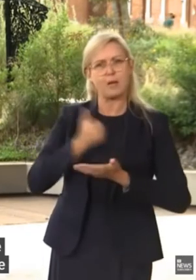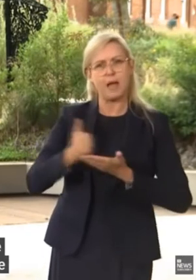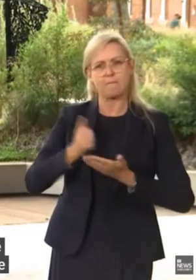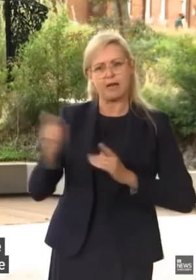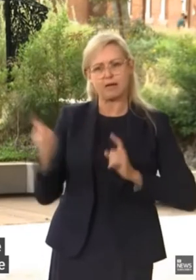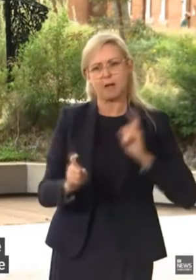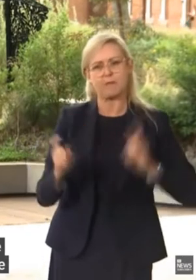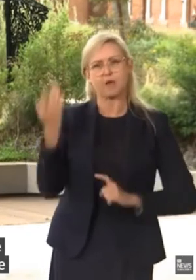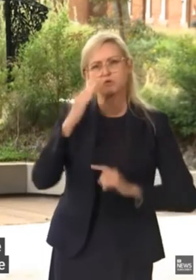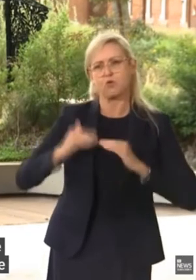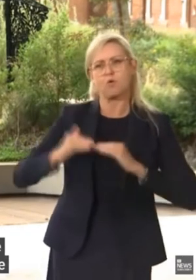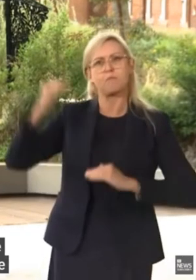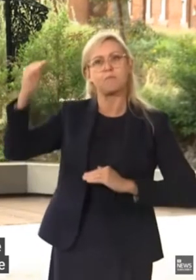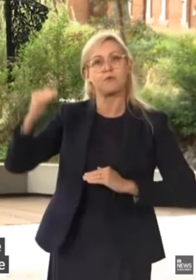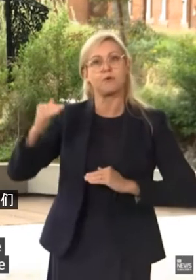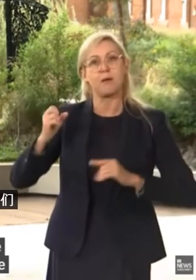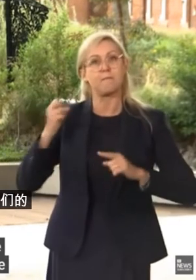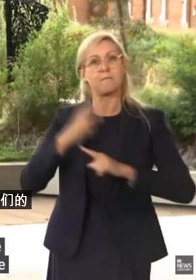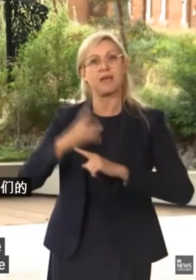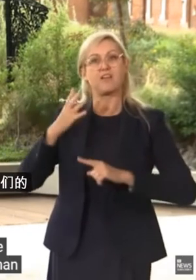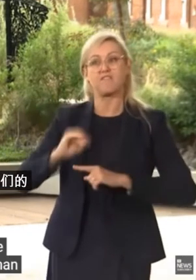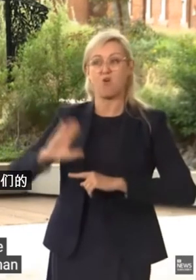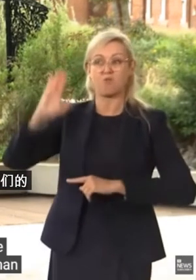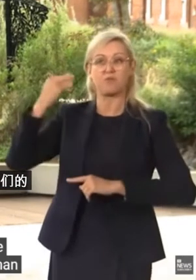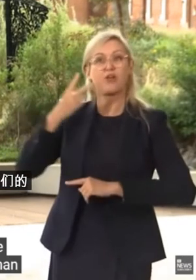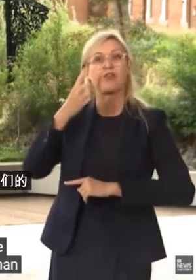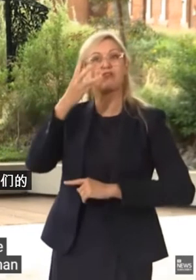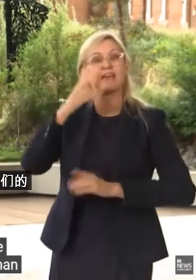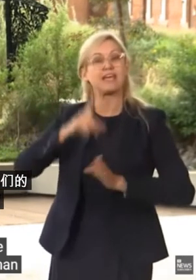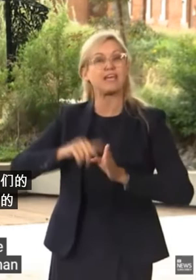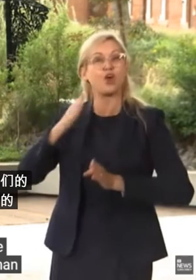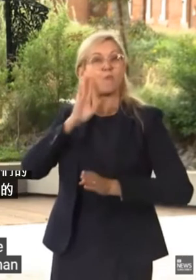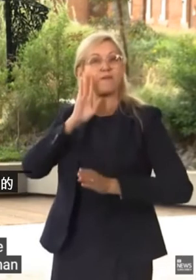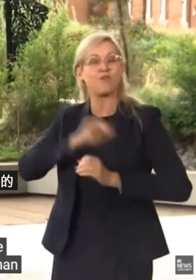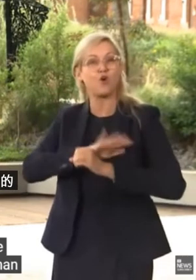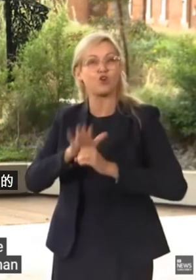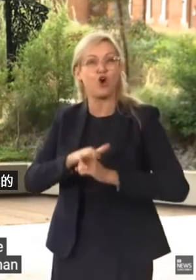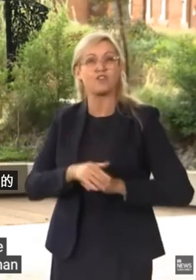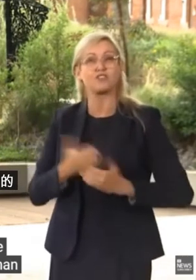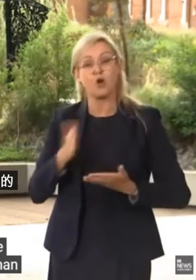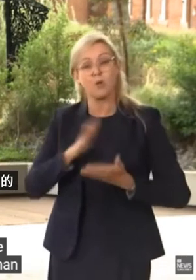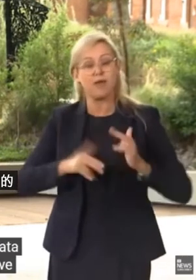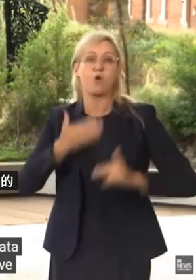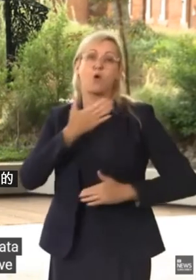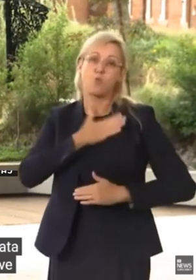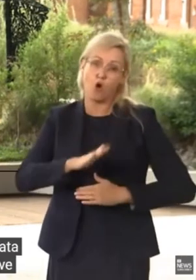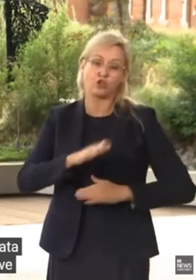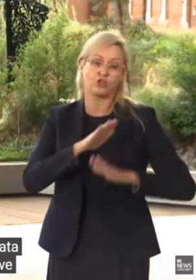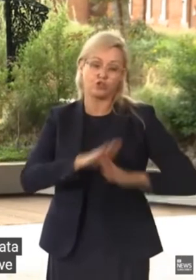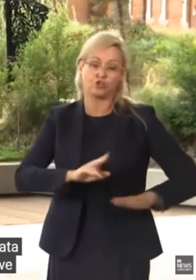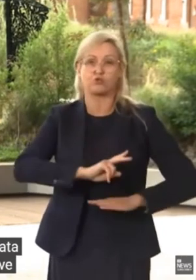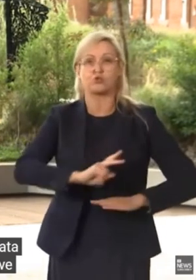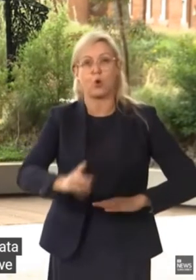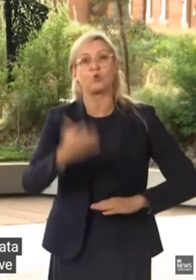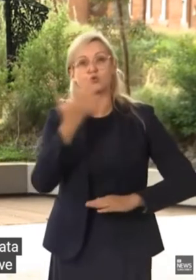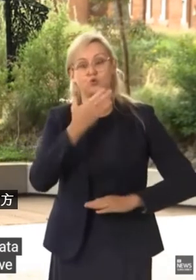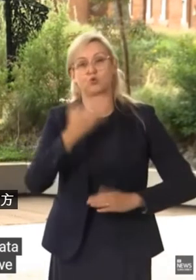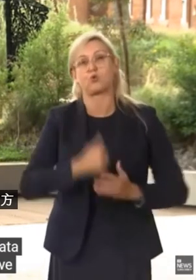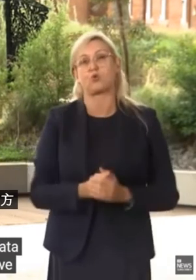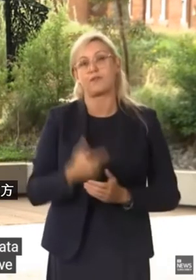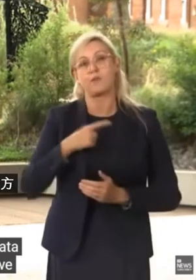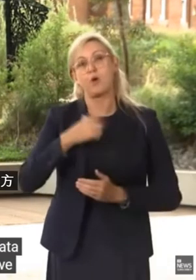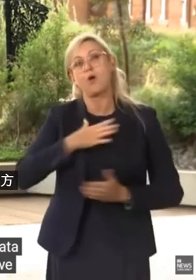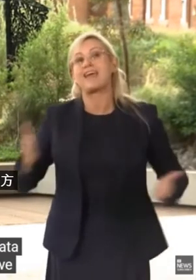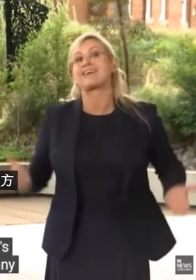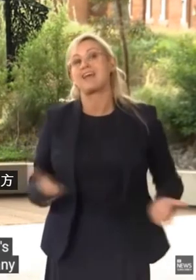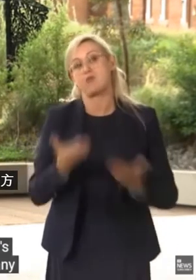2019, so higher than pre-pandemic levels. So our data shows us that parents do want their children at school. That's where we'd like to see as many children as we